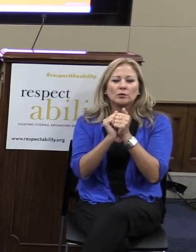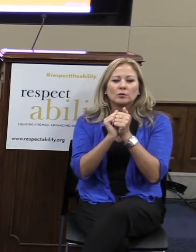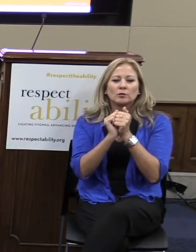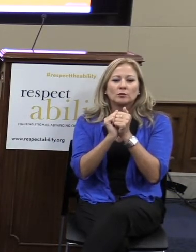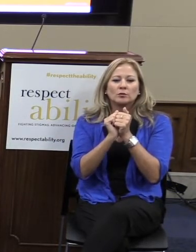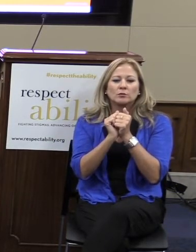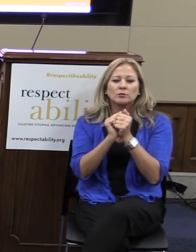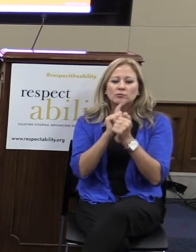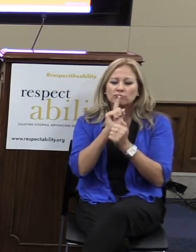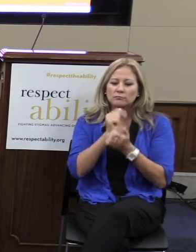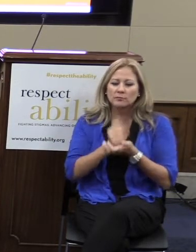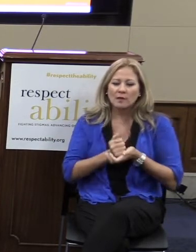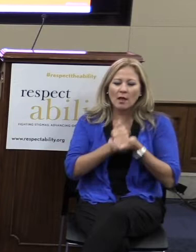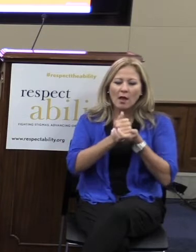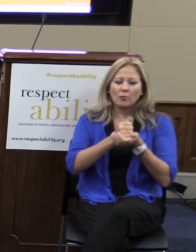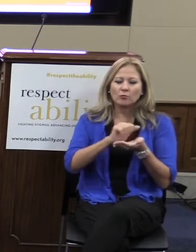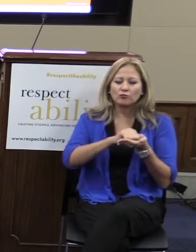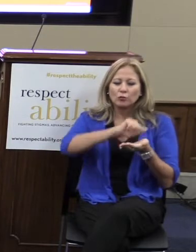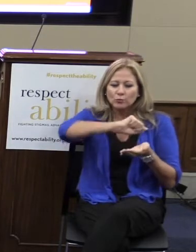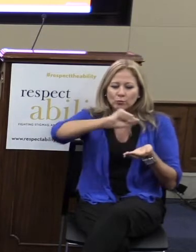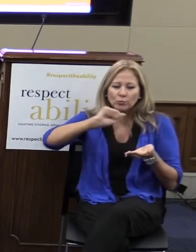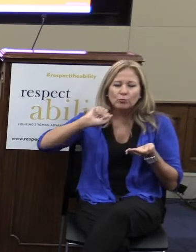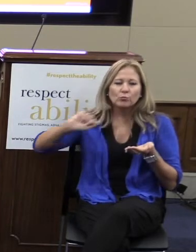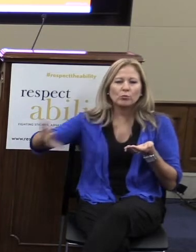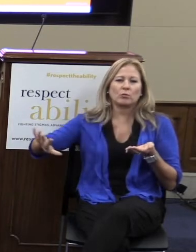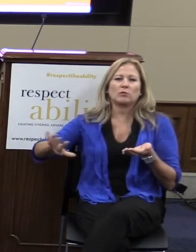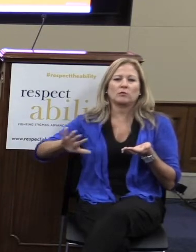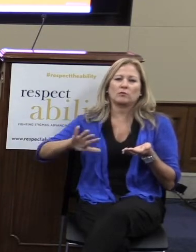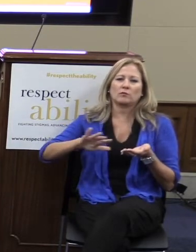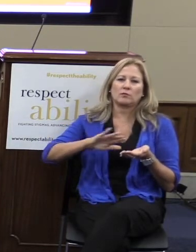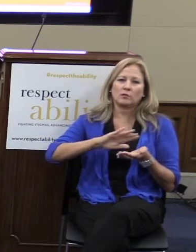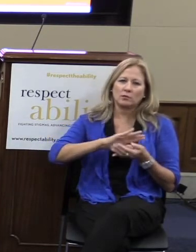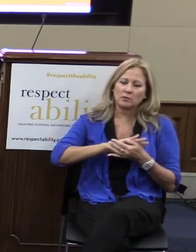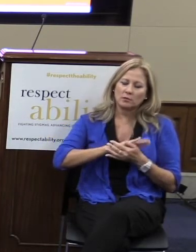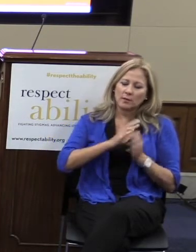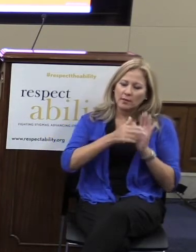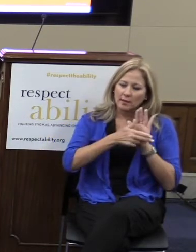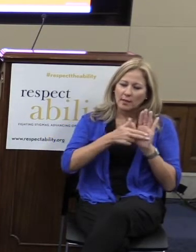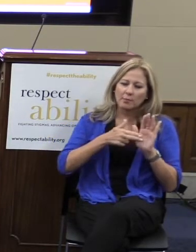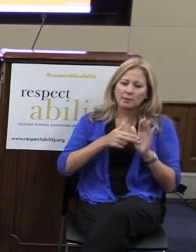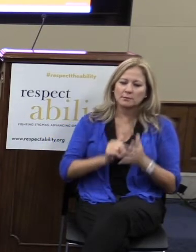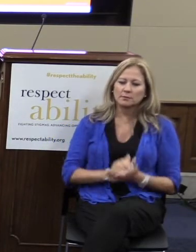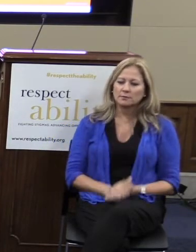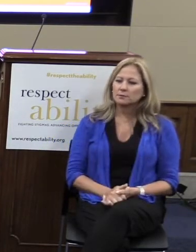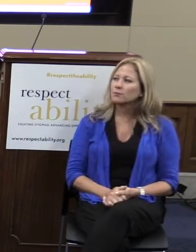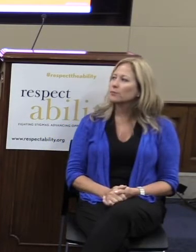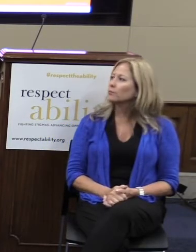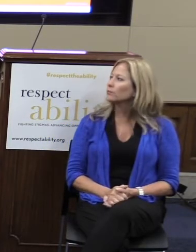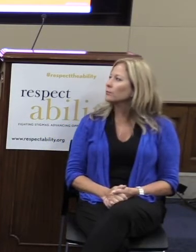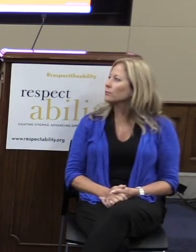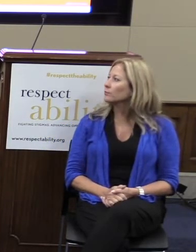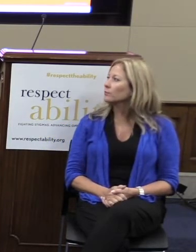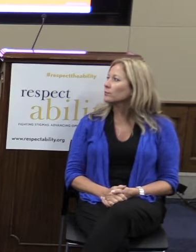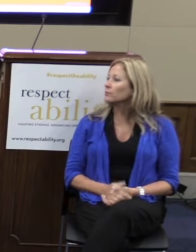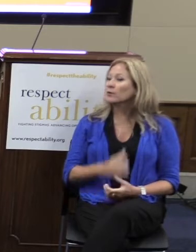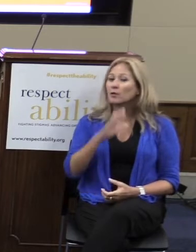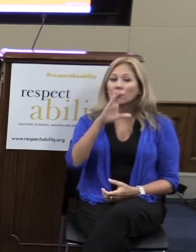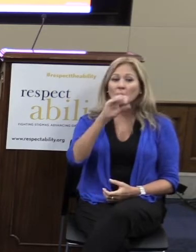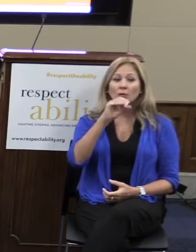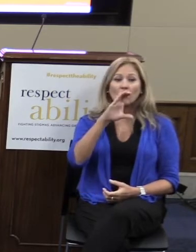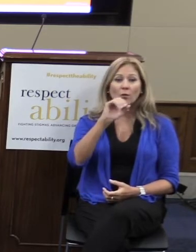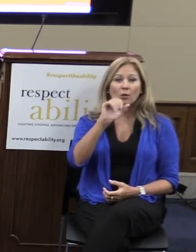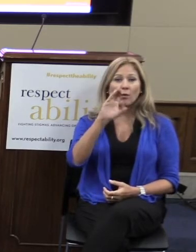actually help remove those labels. The Coca-Cola company has